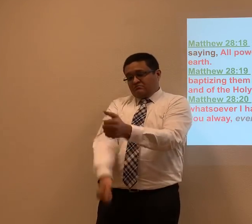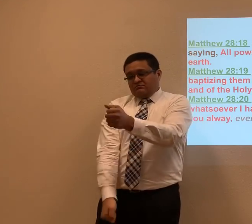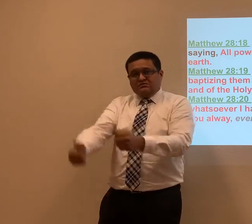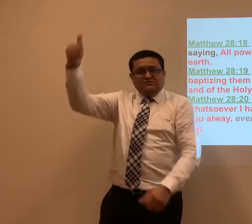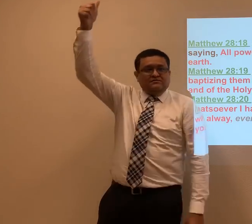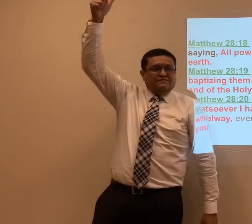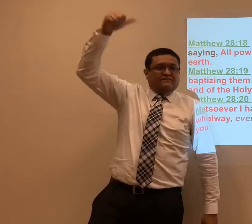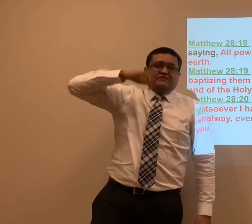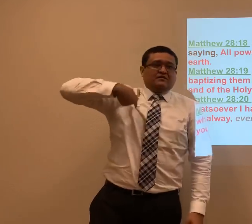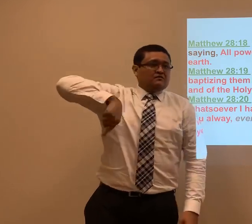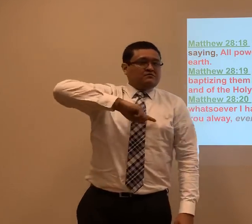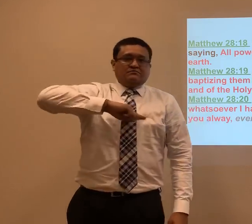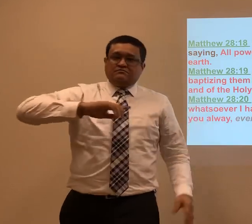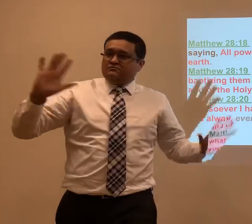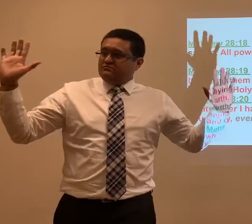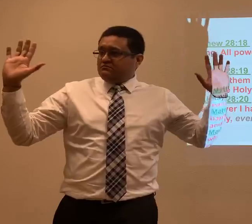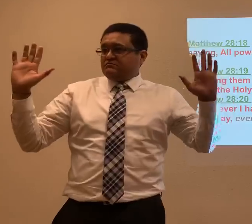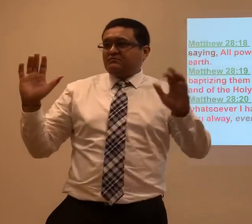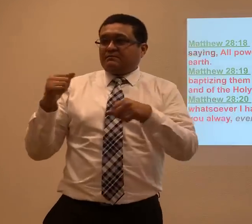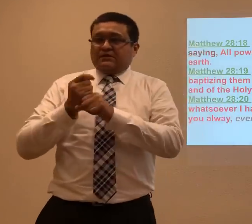Until he decides to rapture his church.